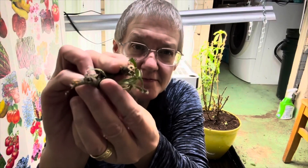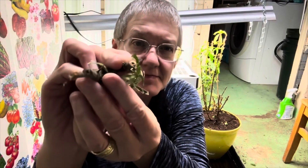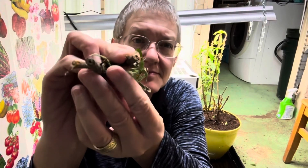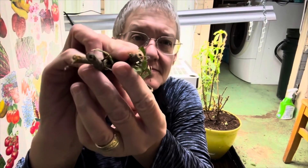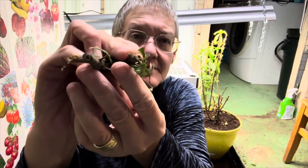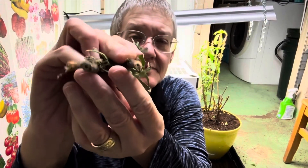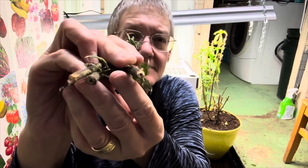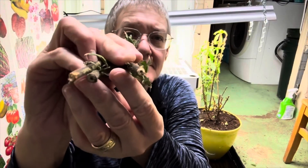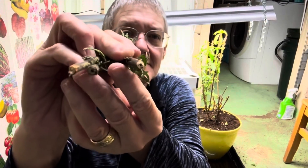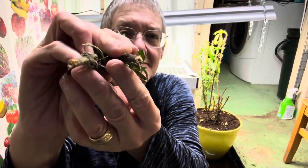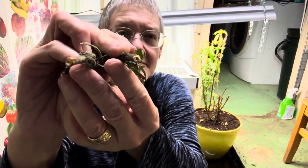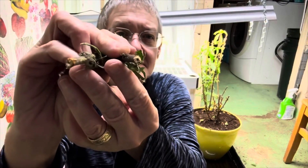ends.